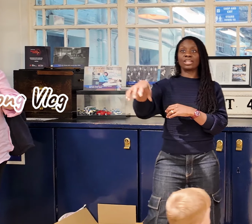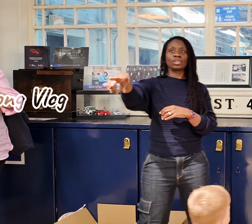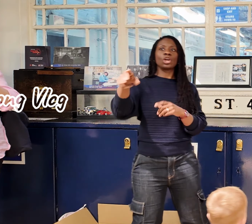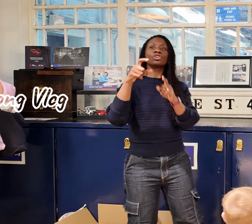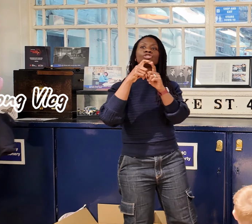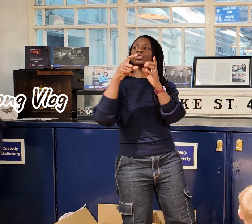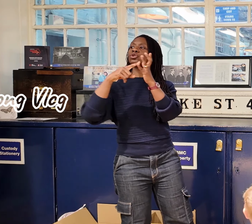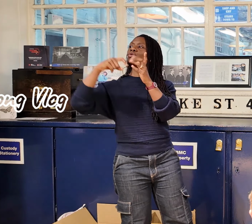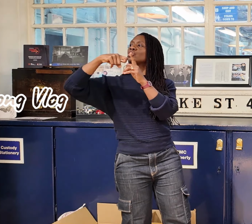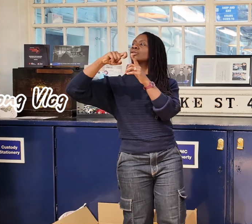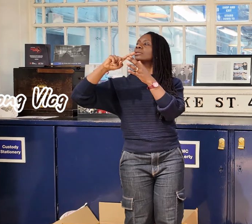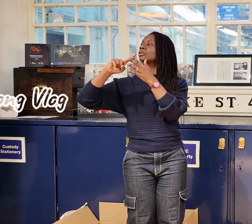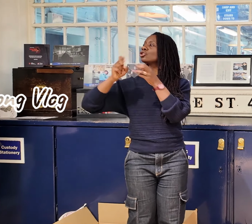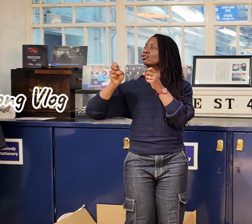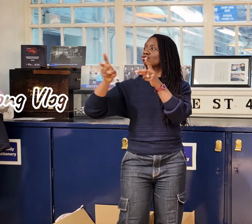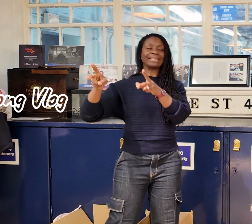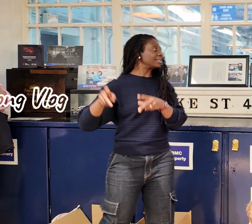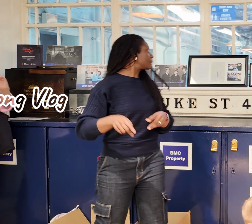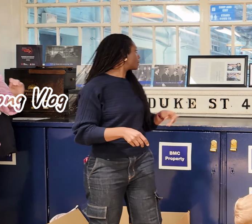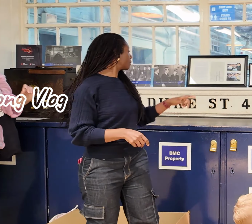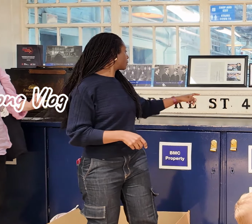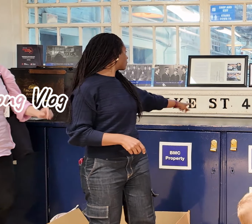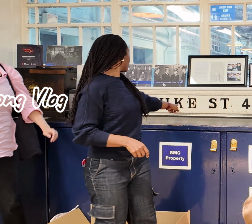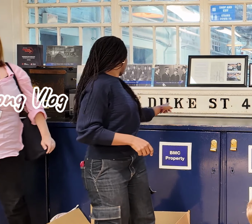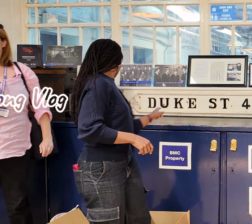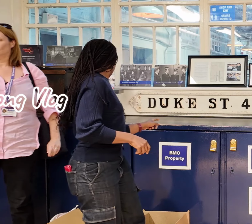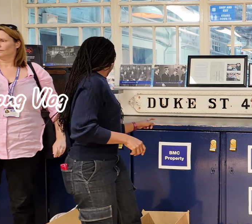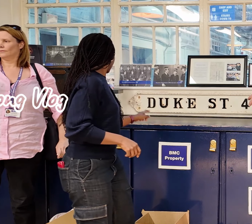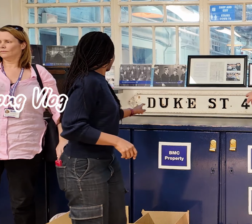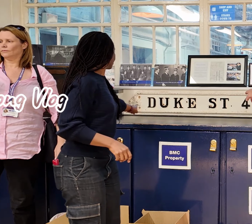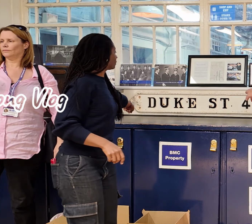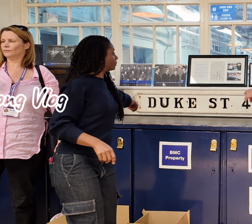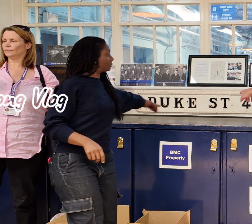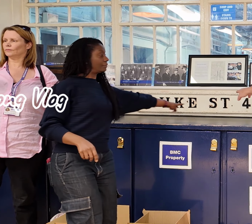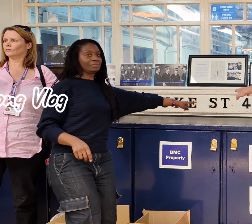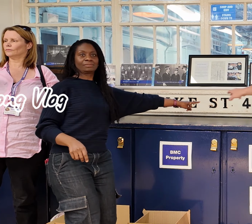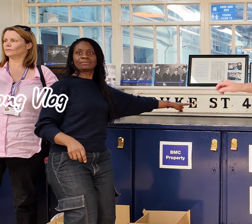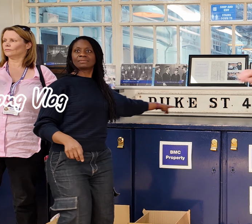Street. And we do have the original nameplate.